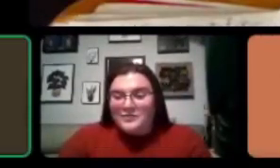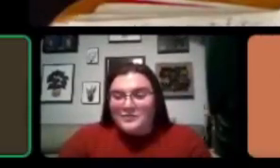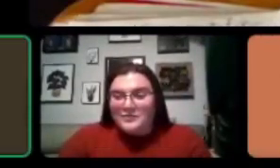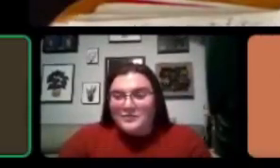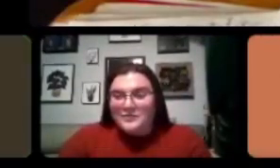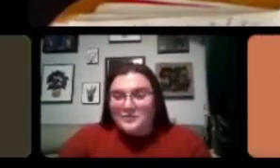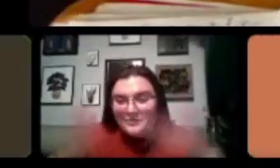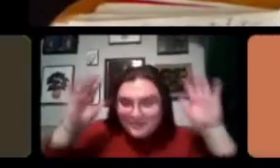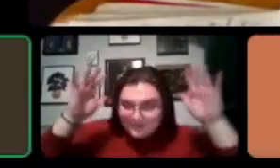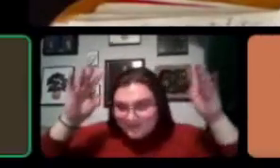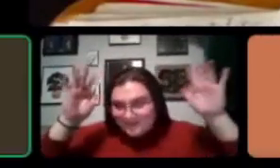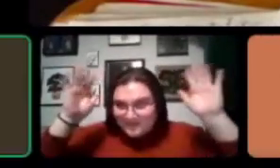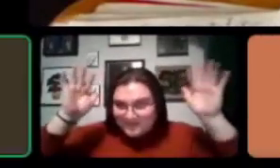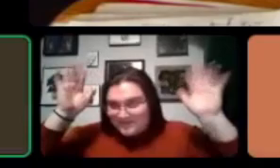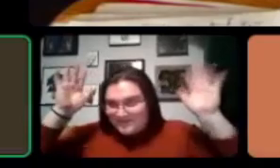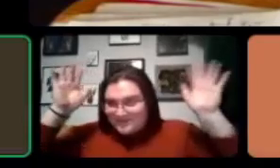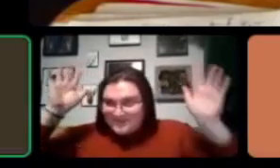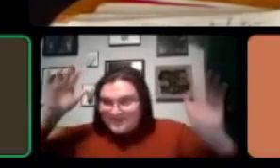Onsteora. Little intimidating, yay.